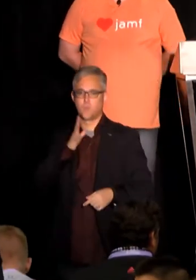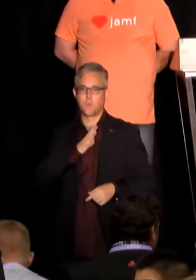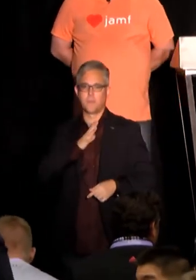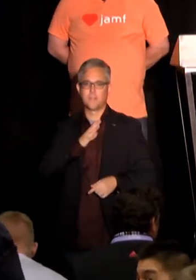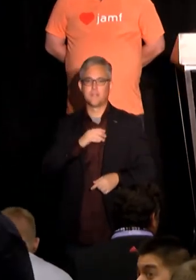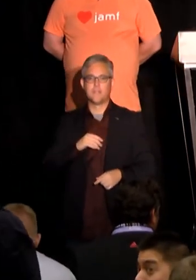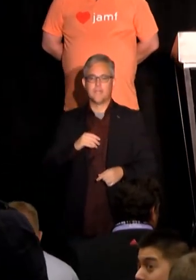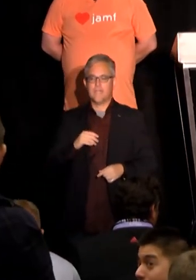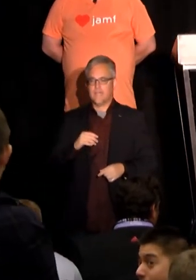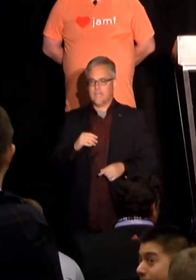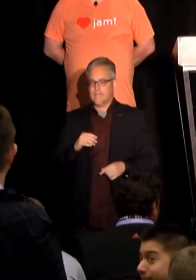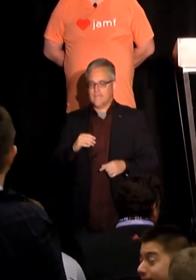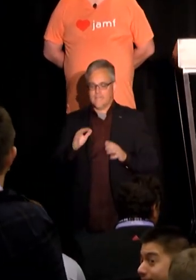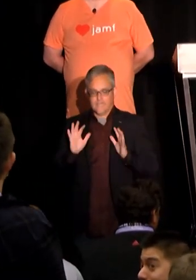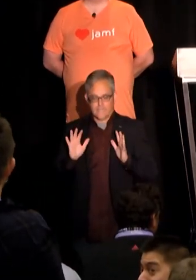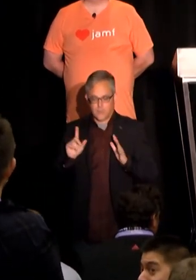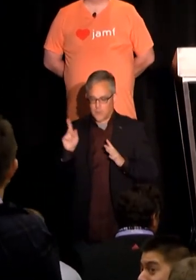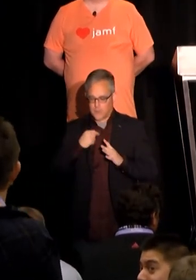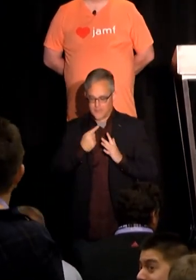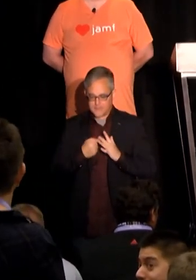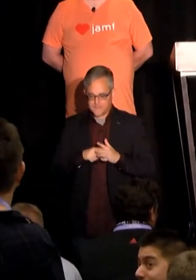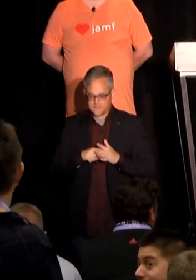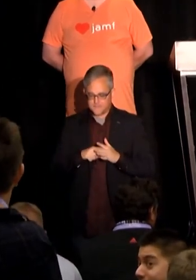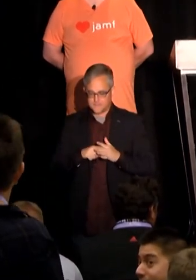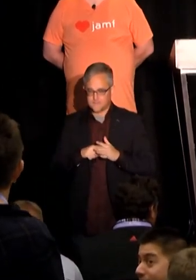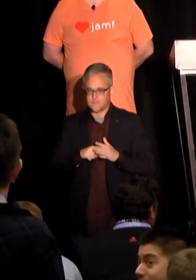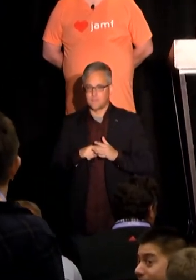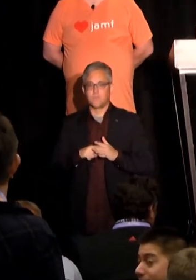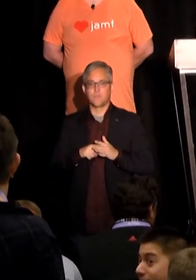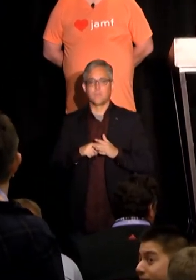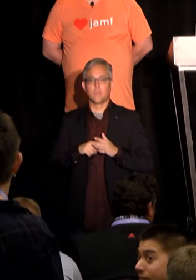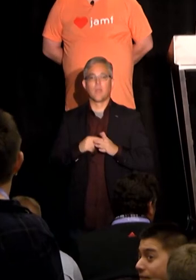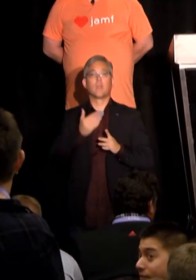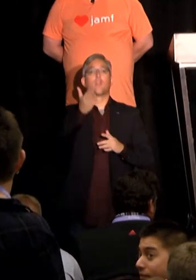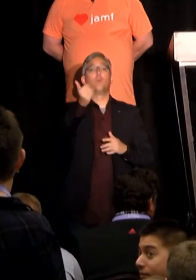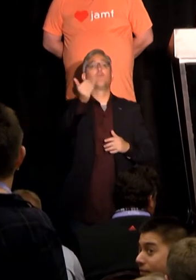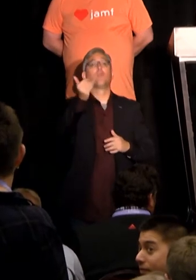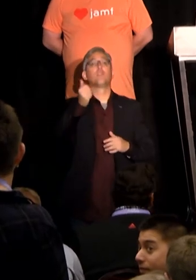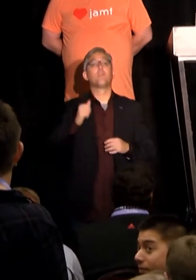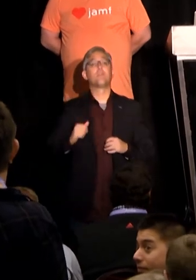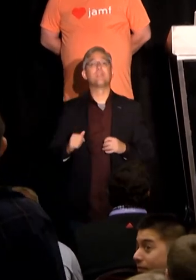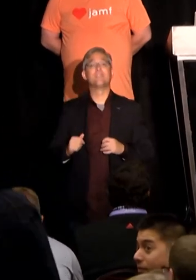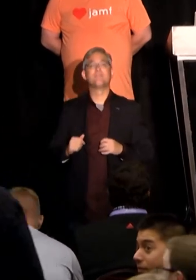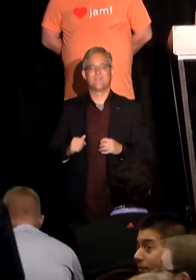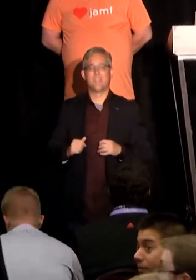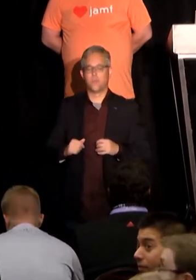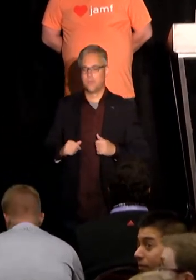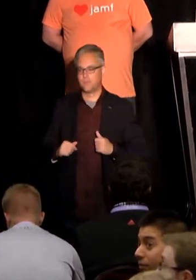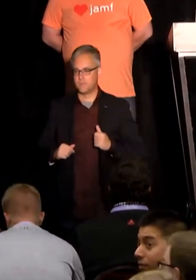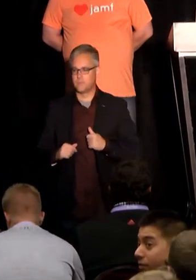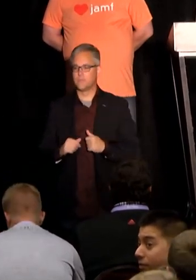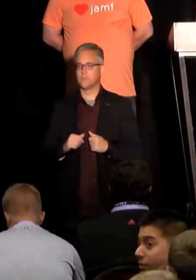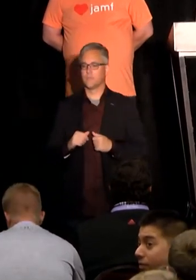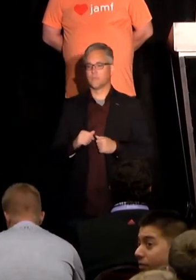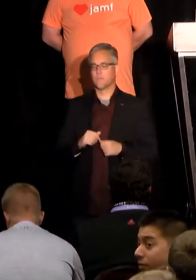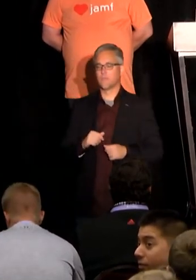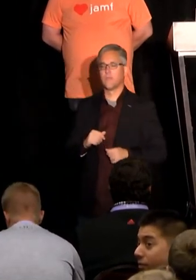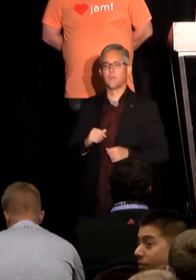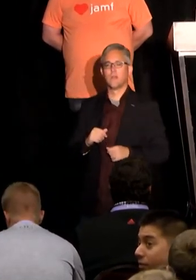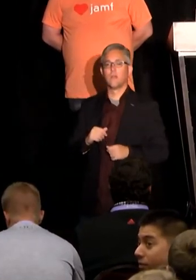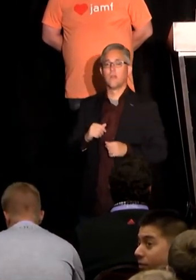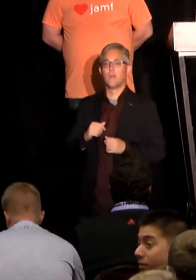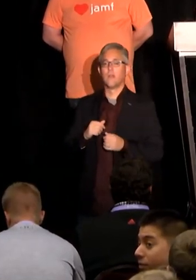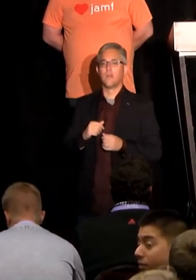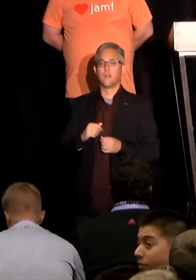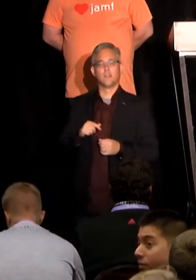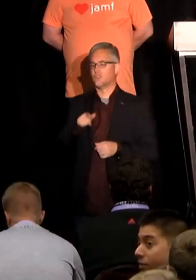I don't know where to begin. So for the devices that you do wipe over the summer, can you use closer to the mic, please? When you do wipe